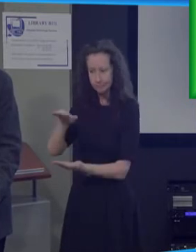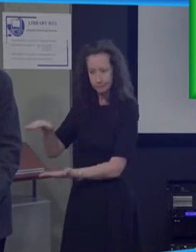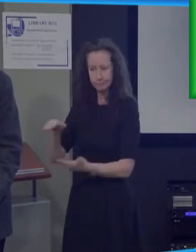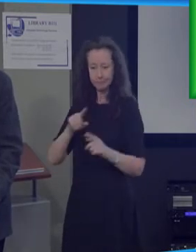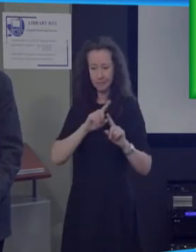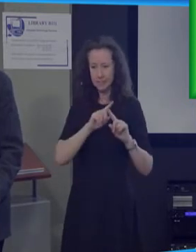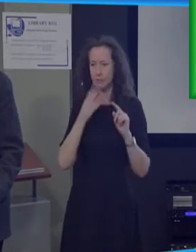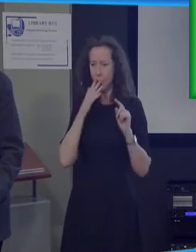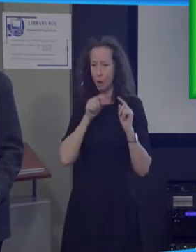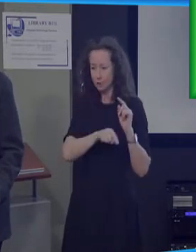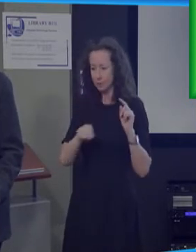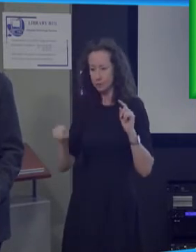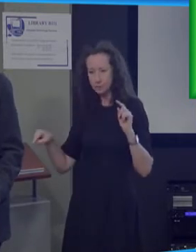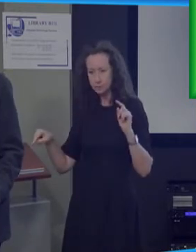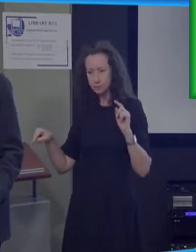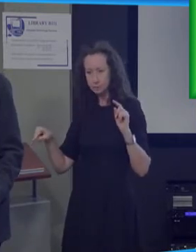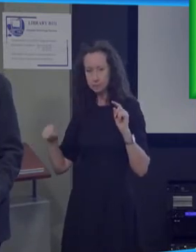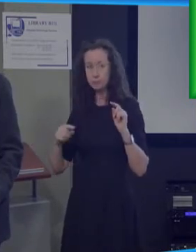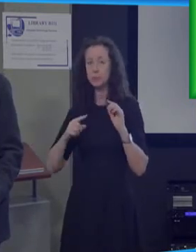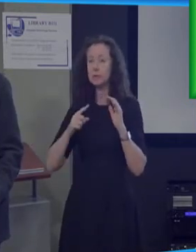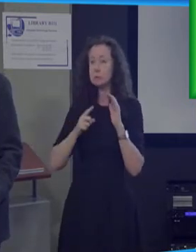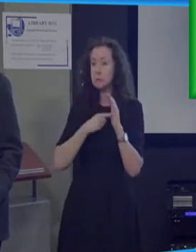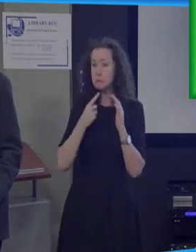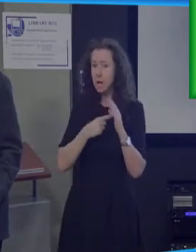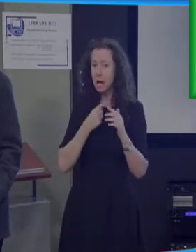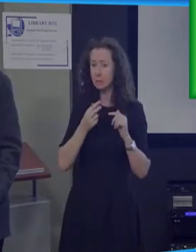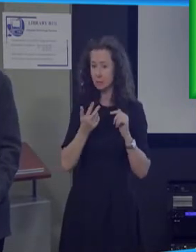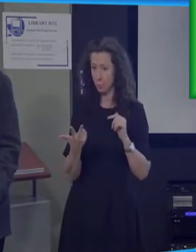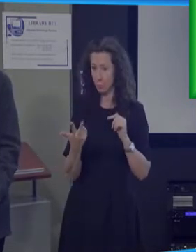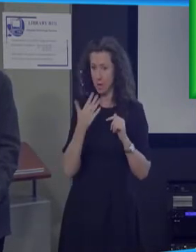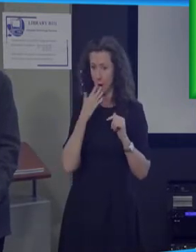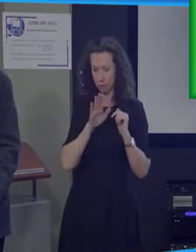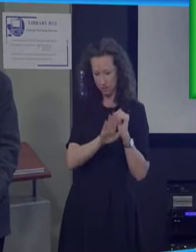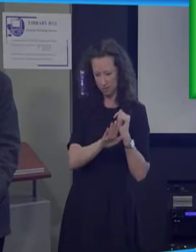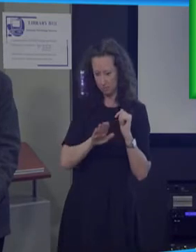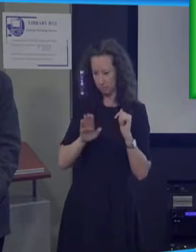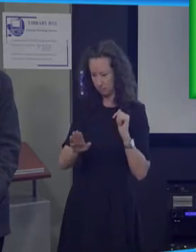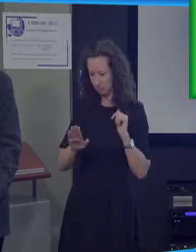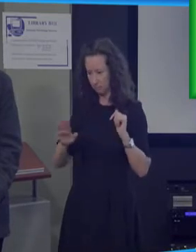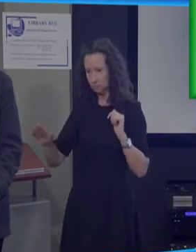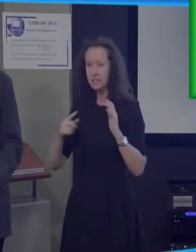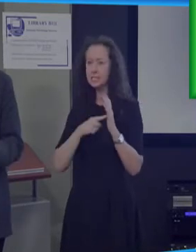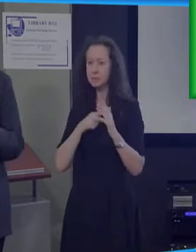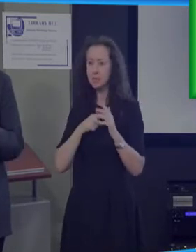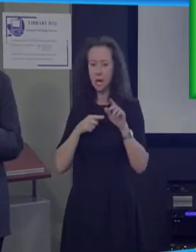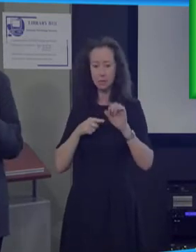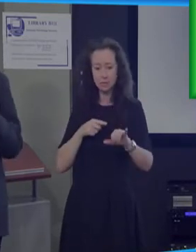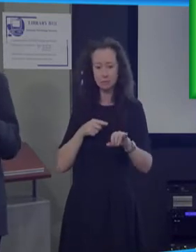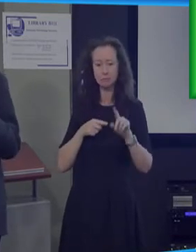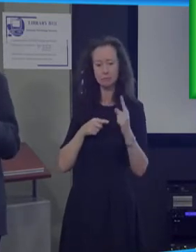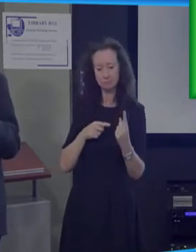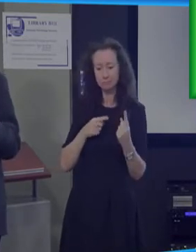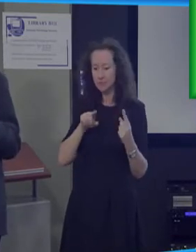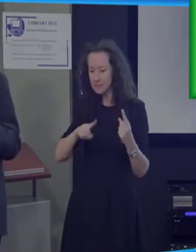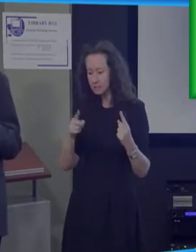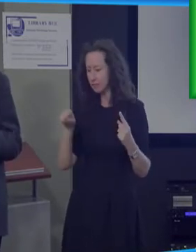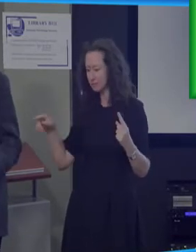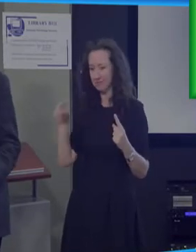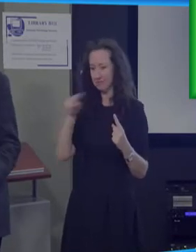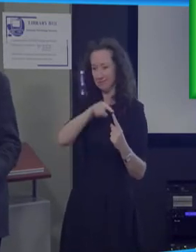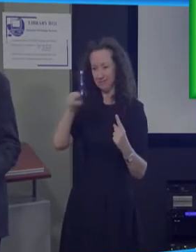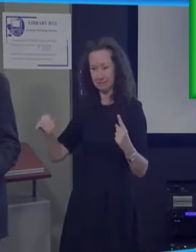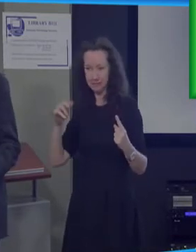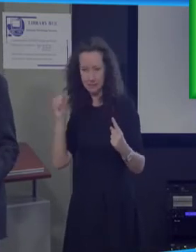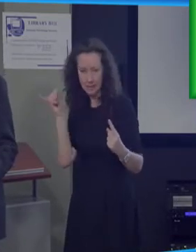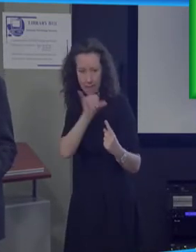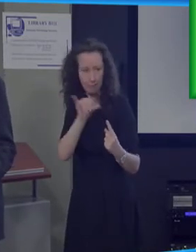And sometimes two boxes contain the same color bead. Then we show the child a target object, something that we've built.